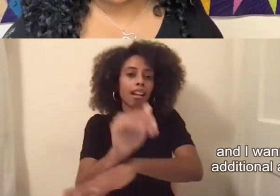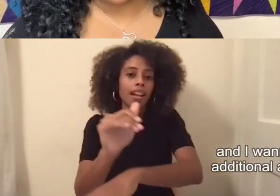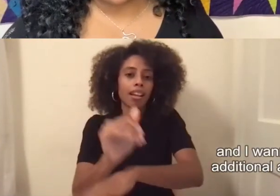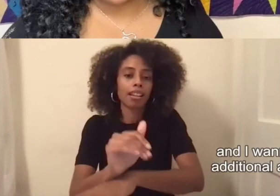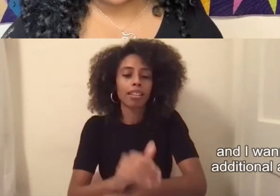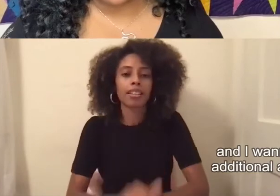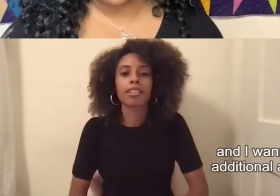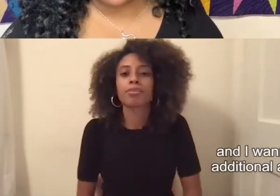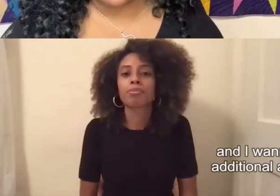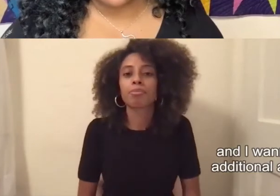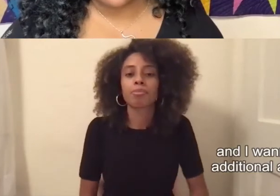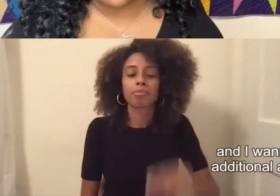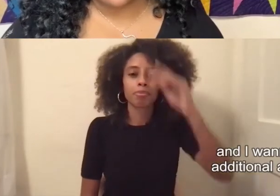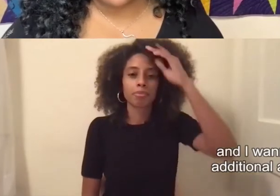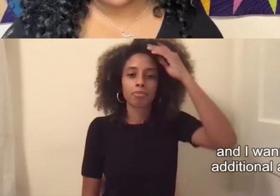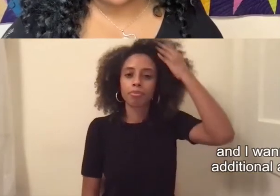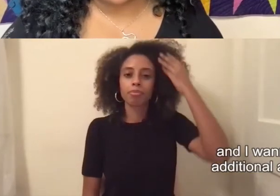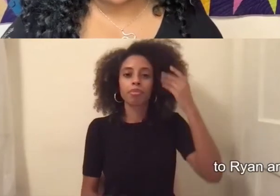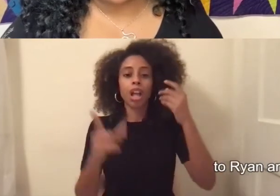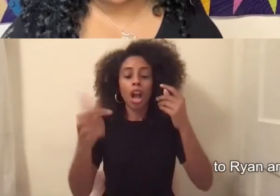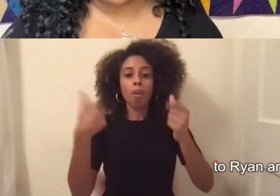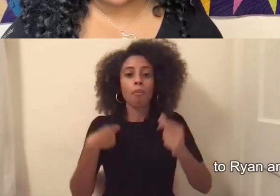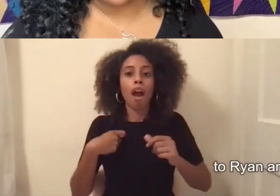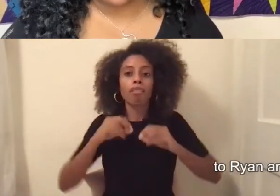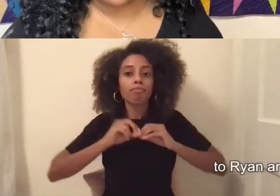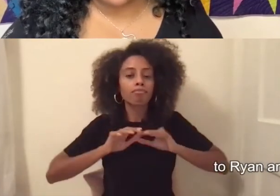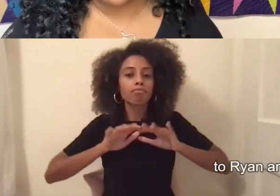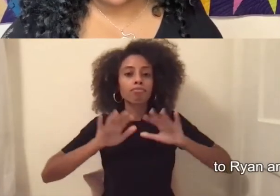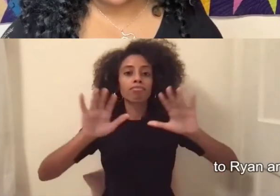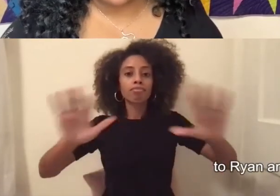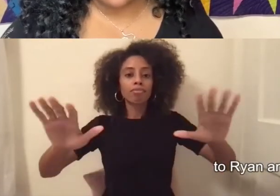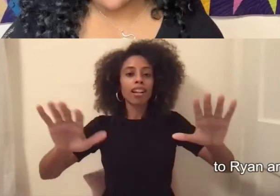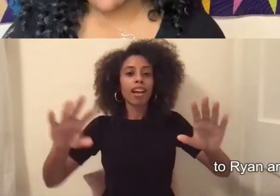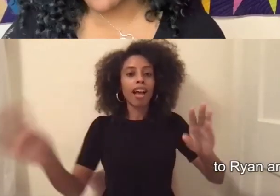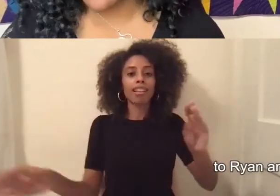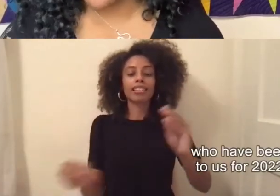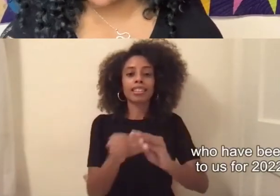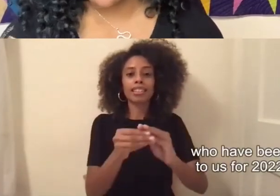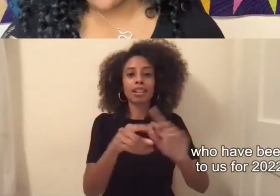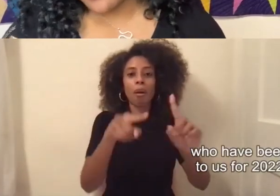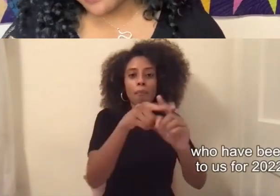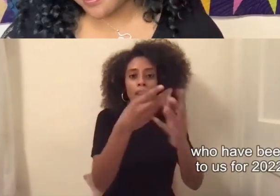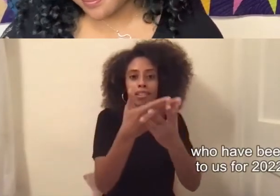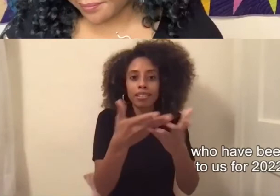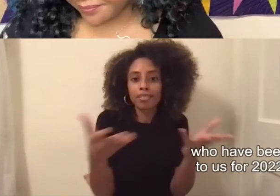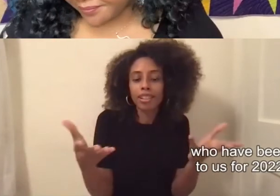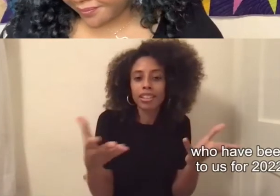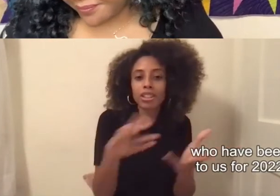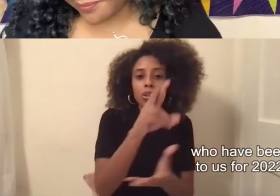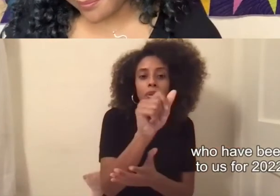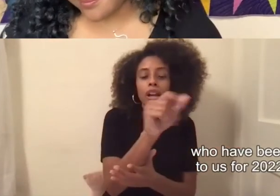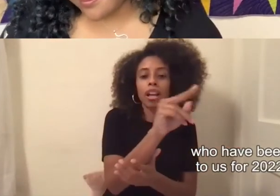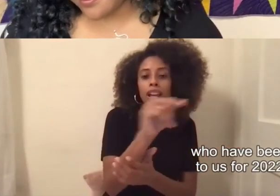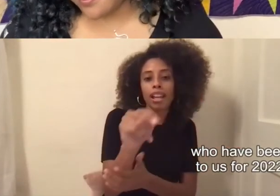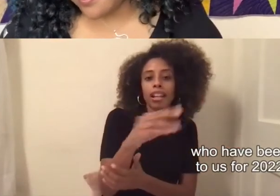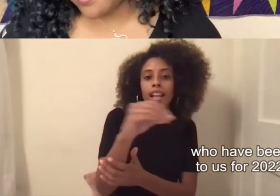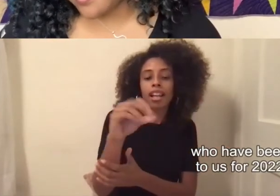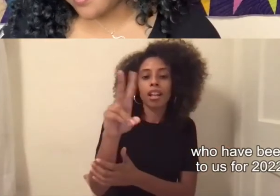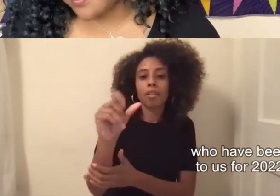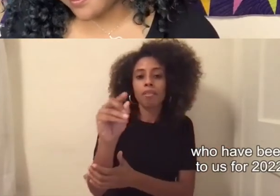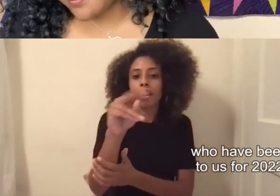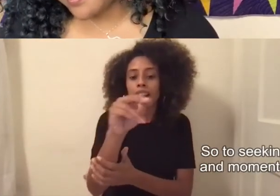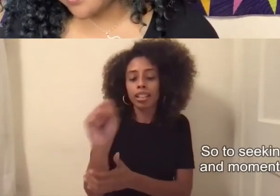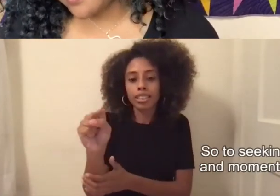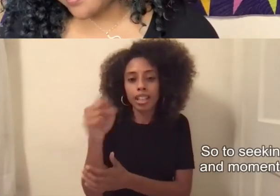And I want to release additional affirmations to Ryan and Vanessa, who have been so generous to us for 2022